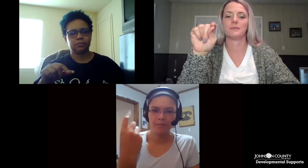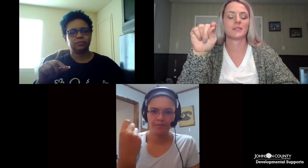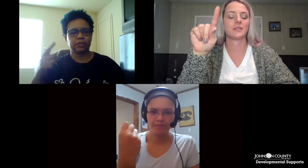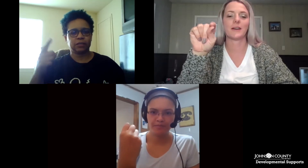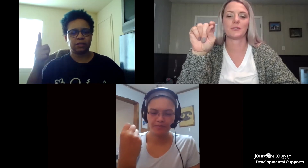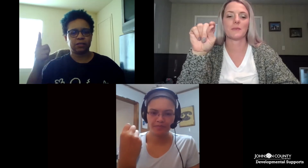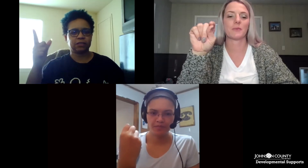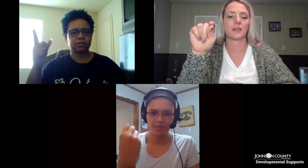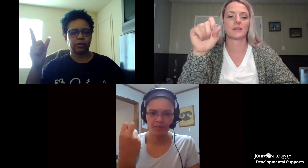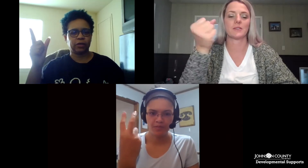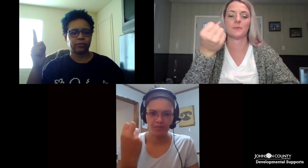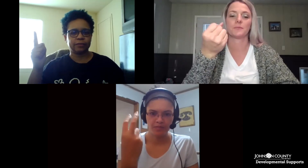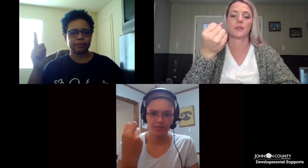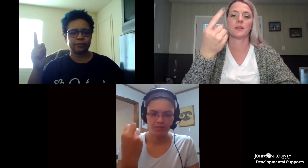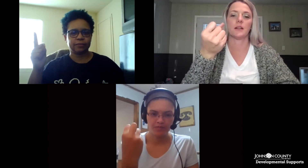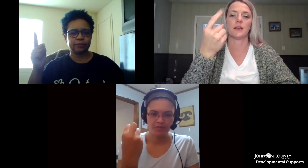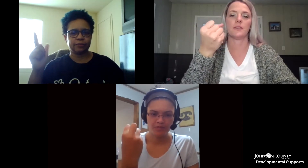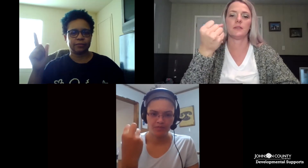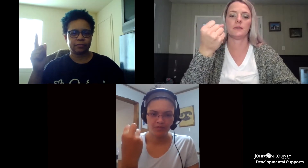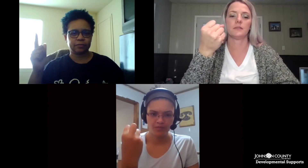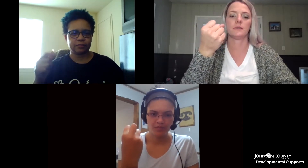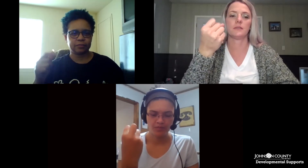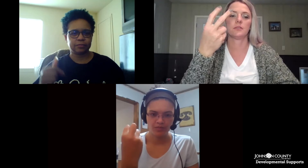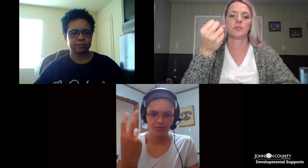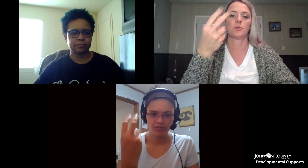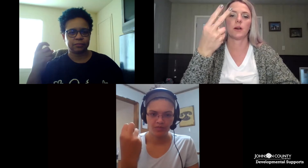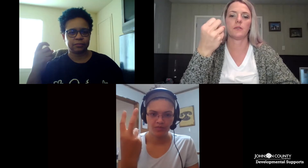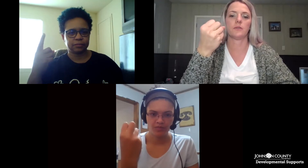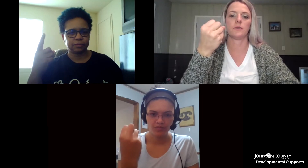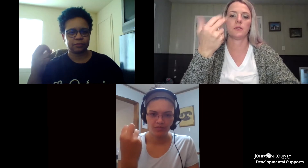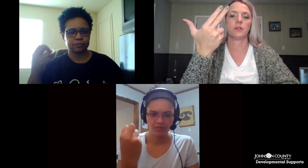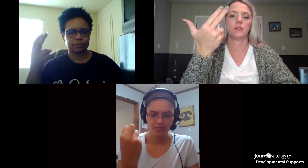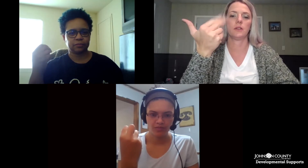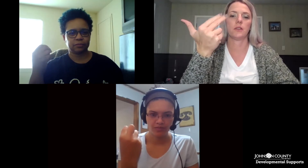I'm still have to remember things too. 11, 12,